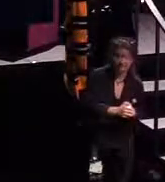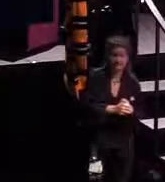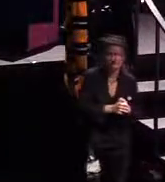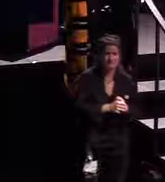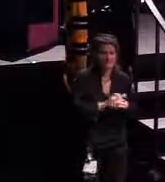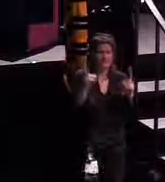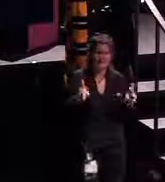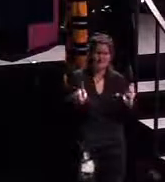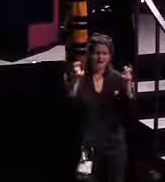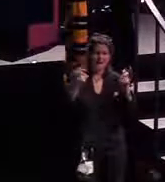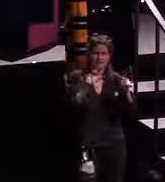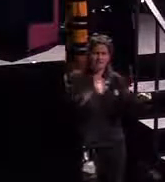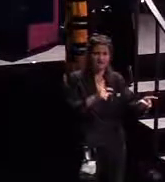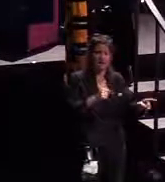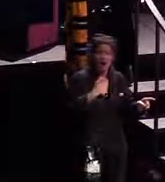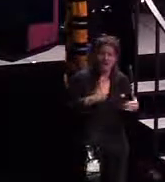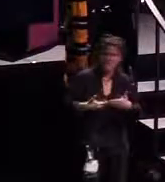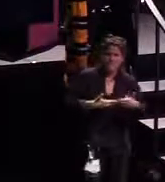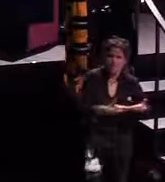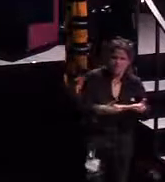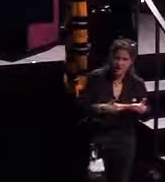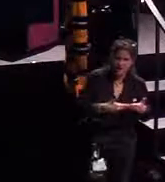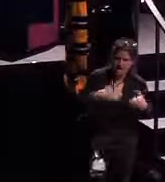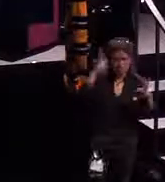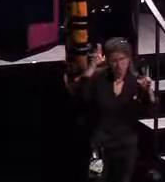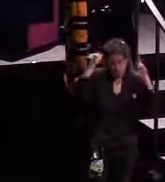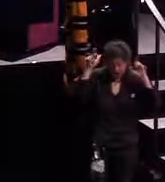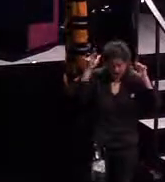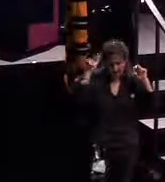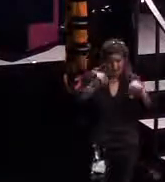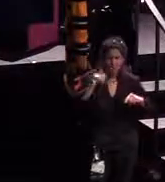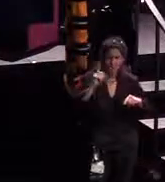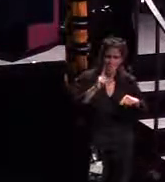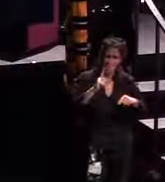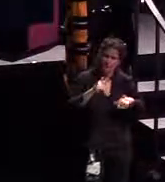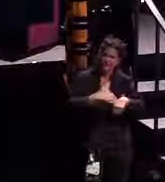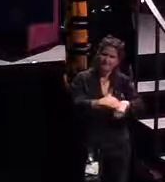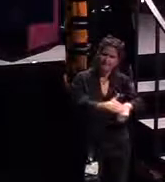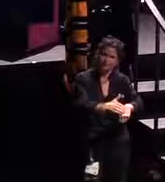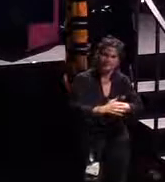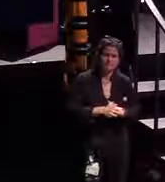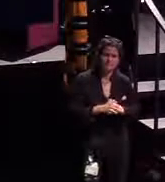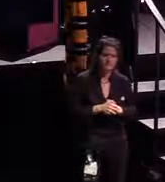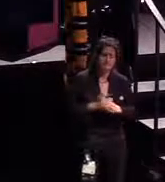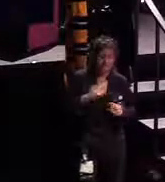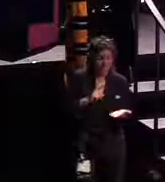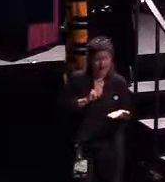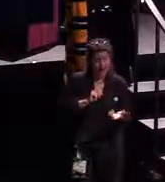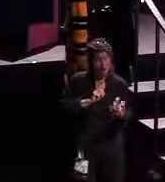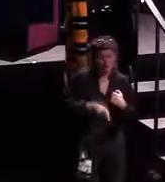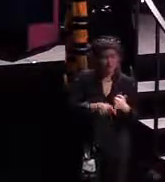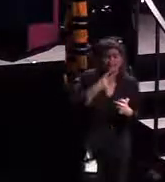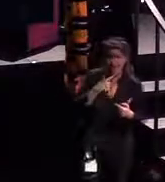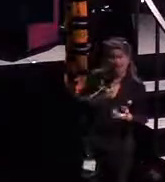I'm a baby donkey. What an affliction. I responded by saying it was also a gift